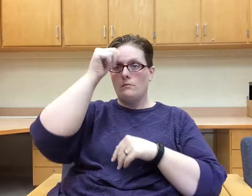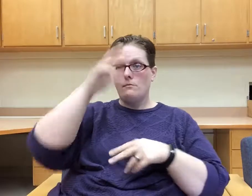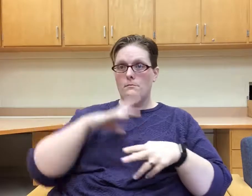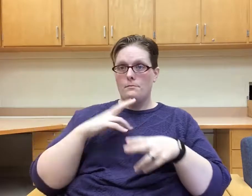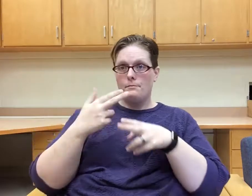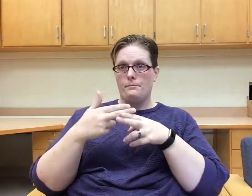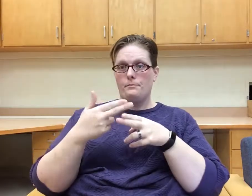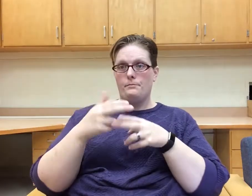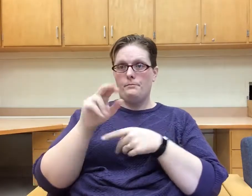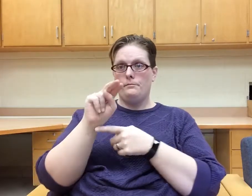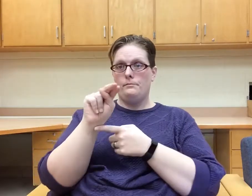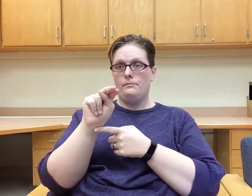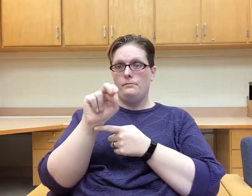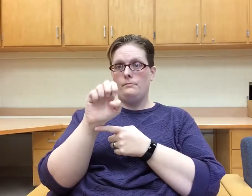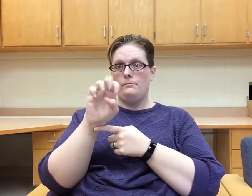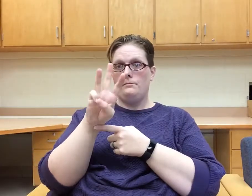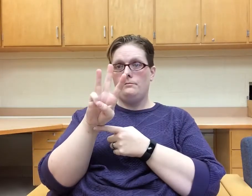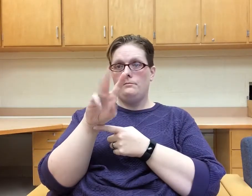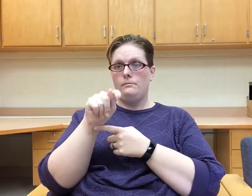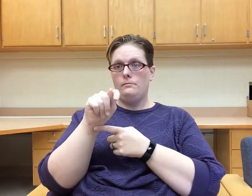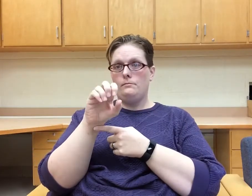Long ago, there was a man named Isaac Newton.